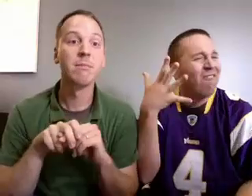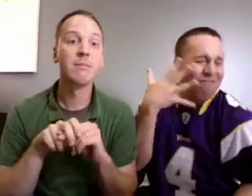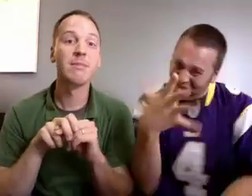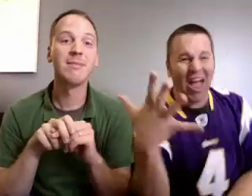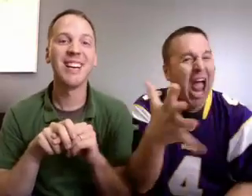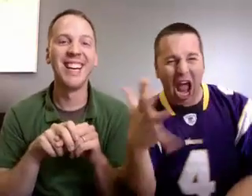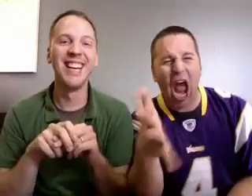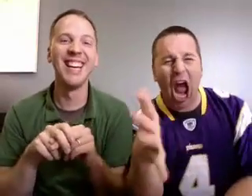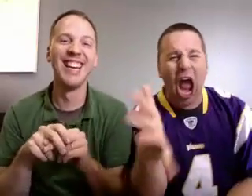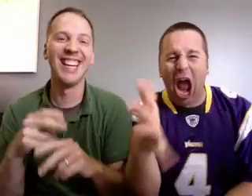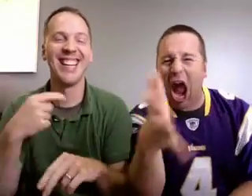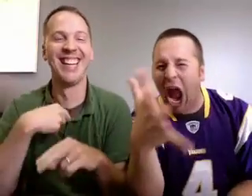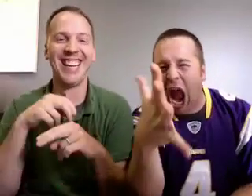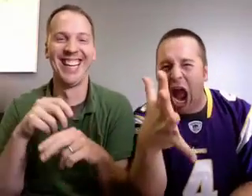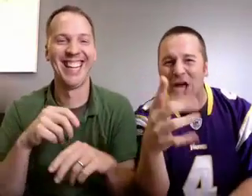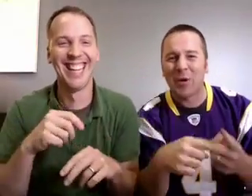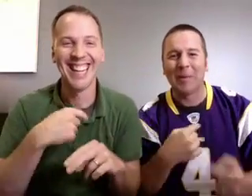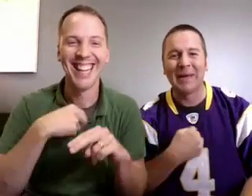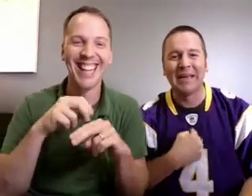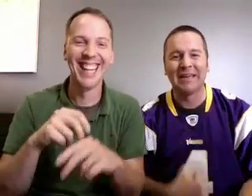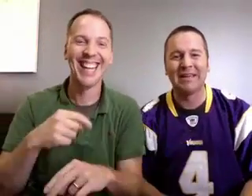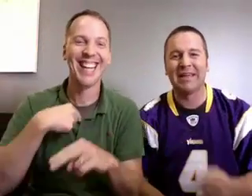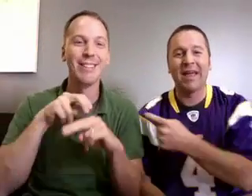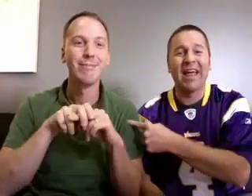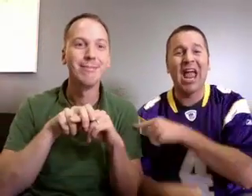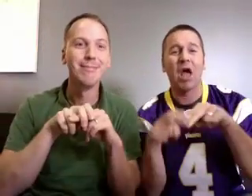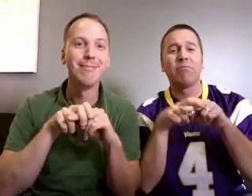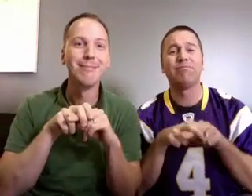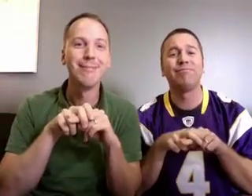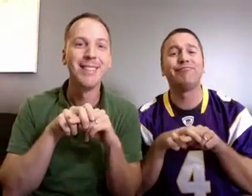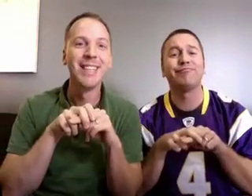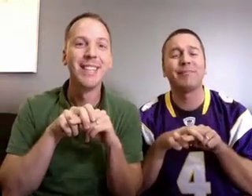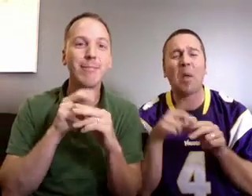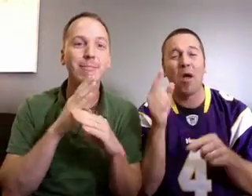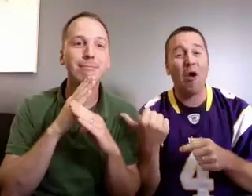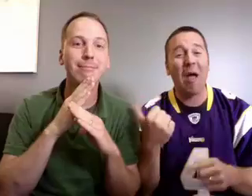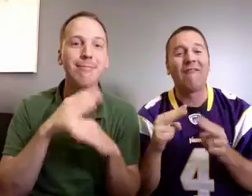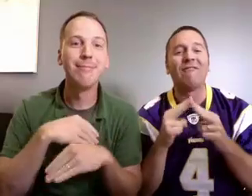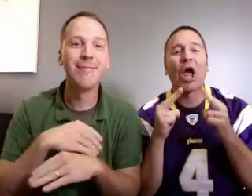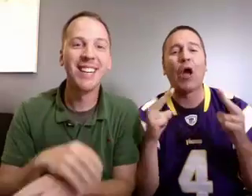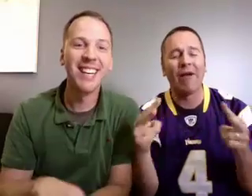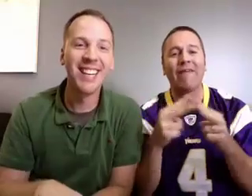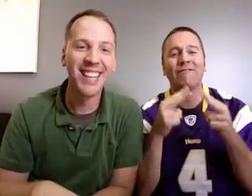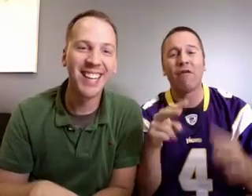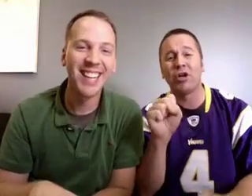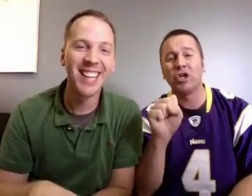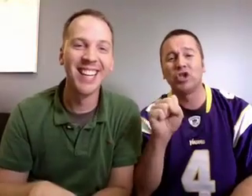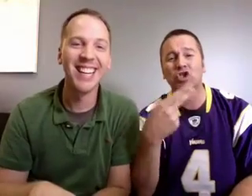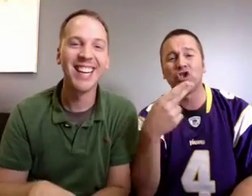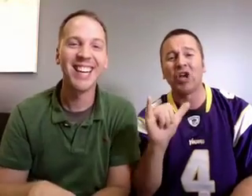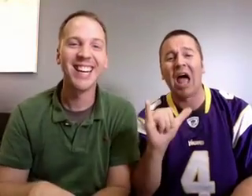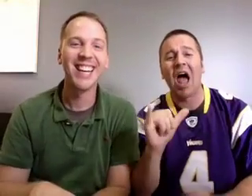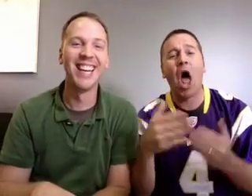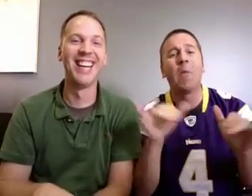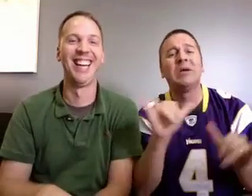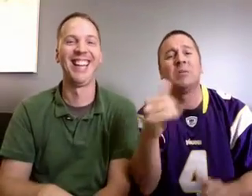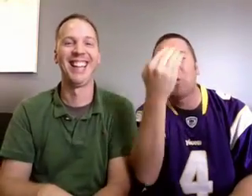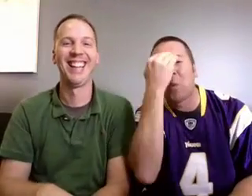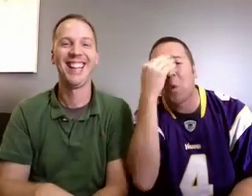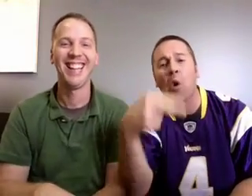mom's like, "Finish!" Yeah, those highlight magazines. Yeah. Ben just sat there. I just sat there quietly. Hey, he's very shy. Almost like,